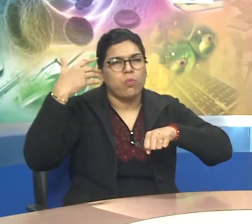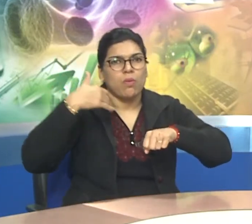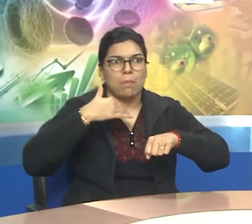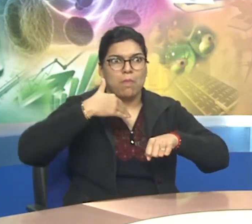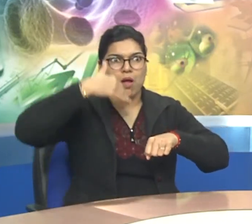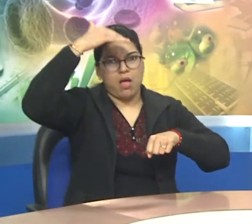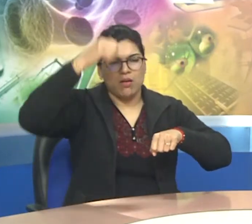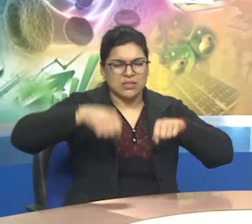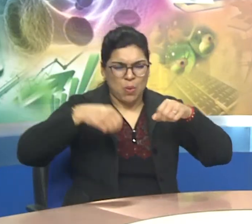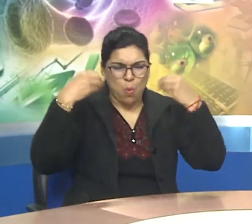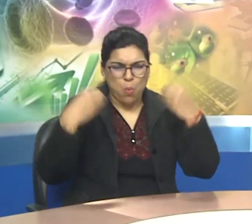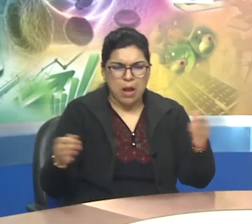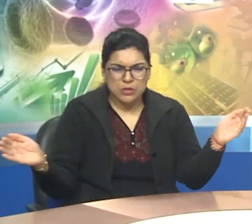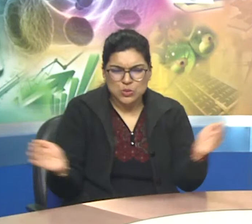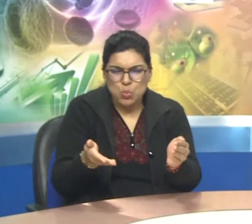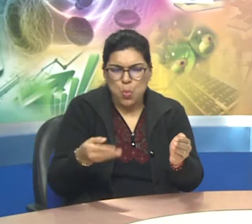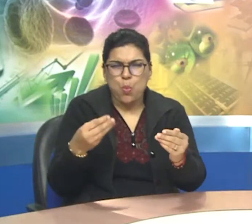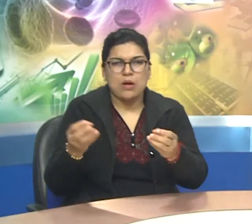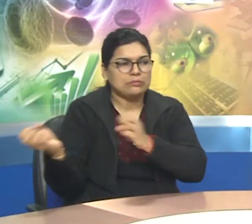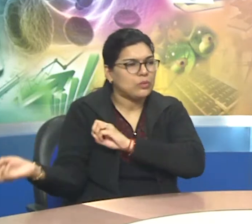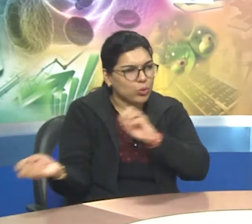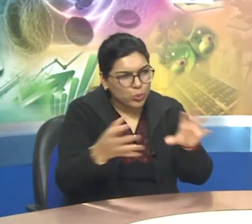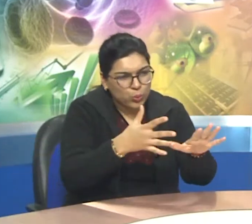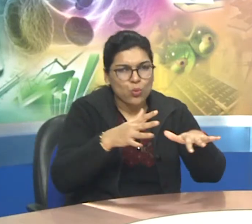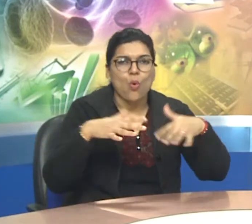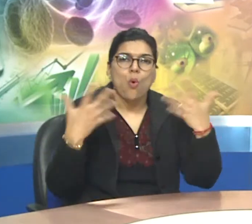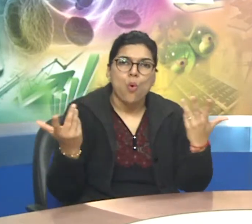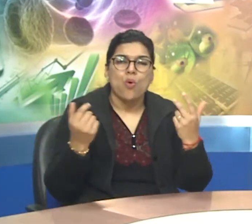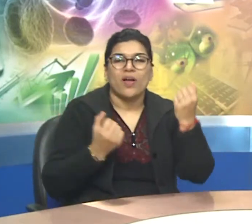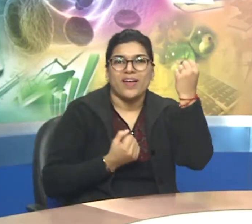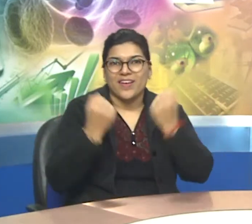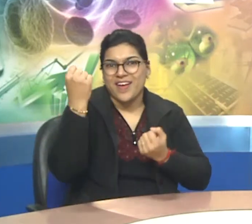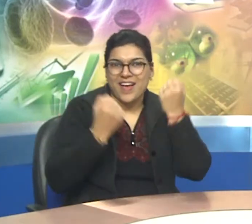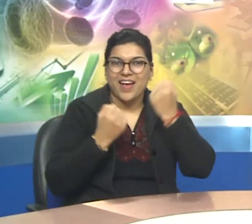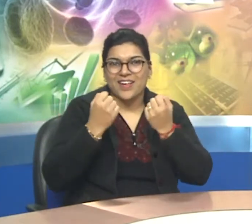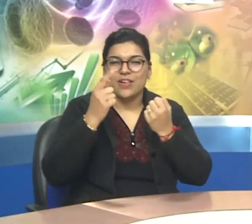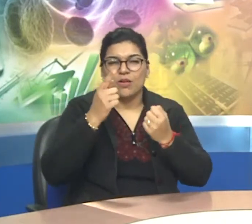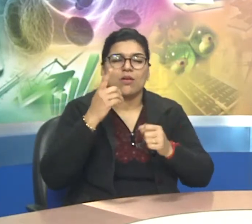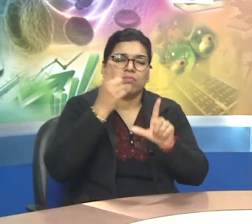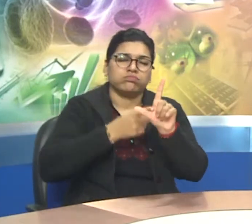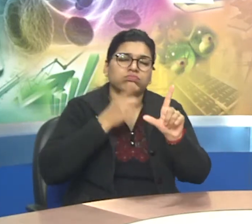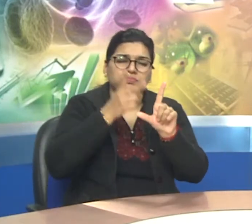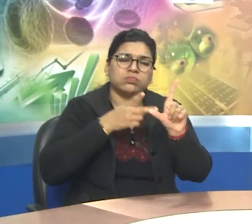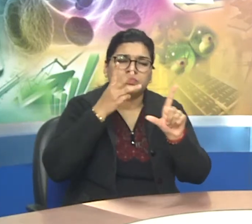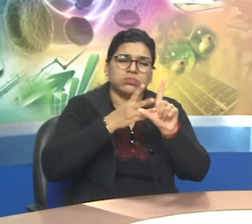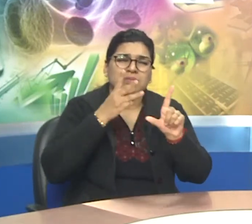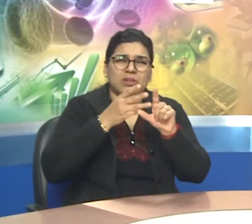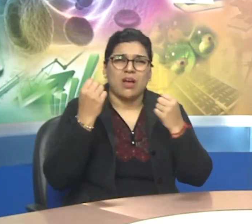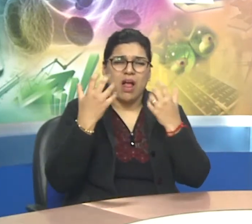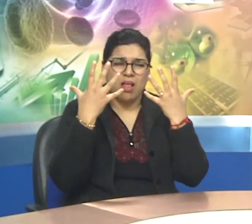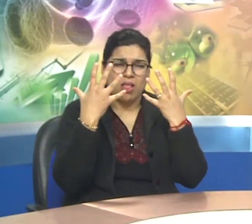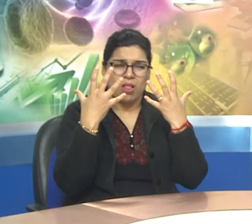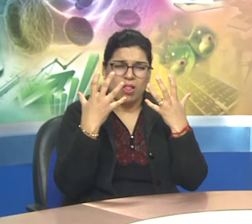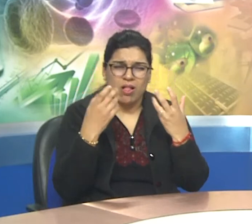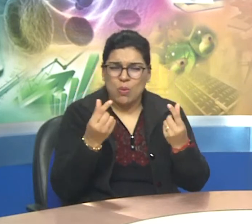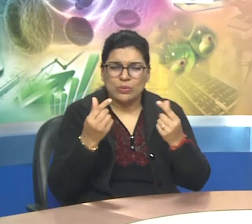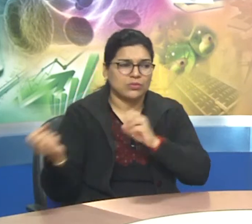be any bicycle. When children grow up, the bicycle is small and that is